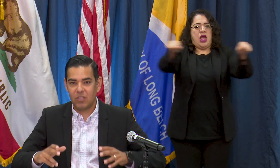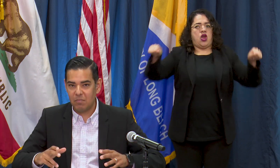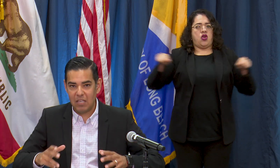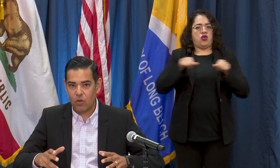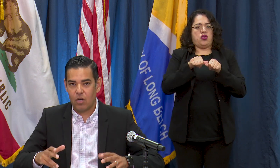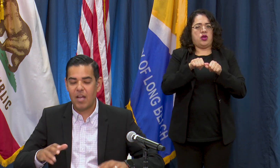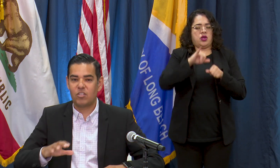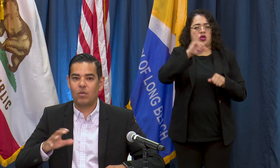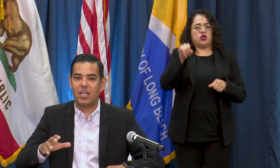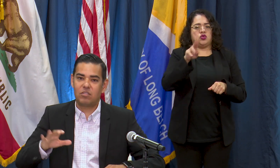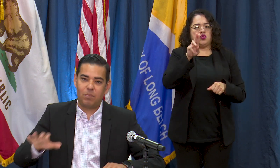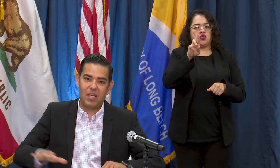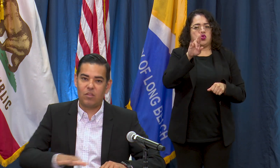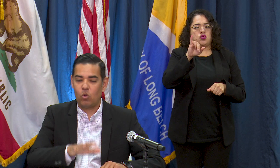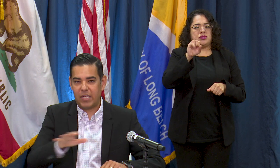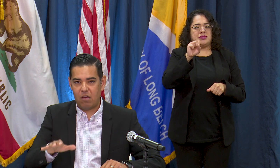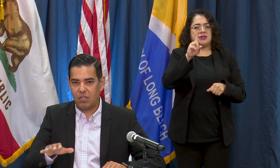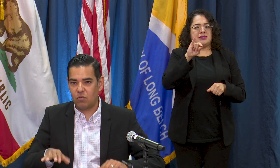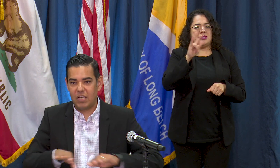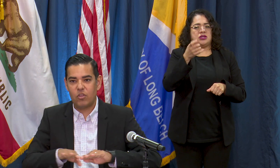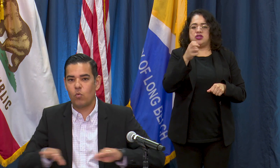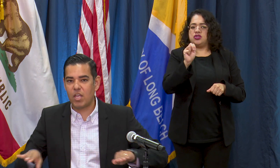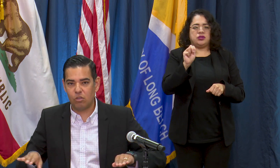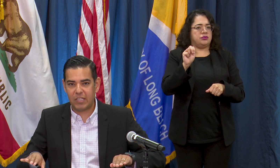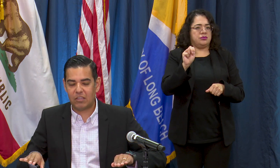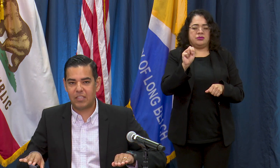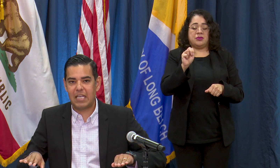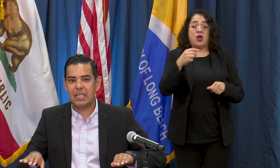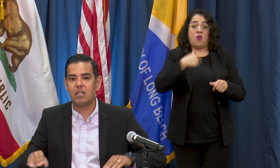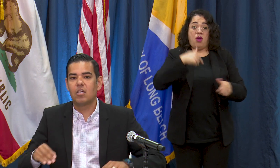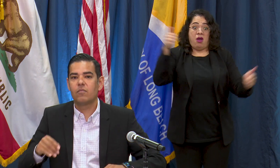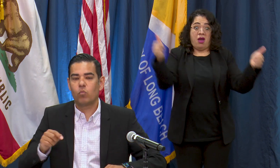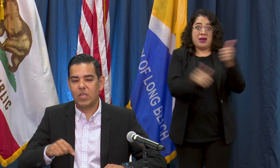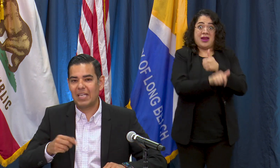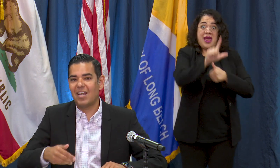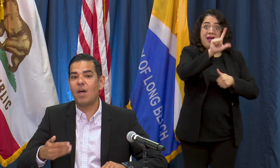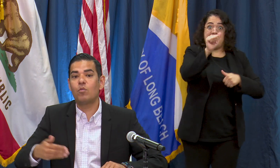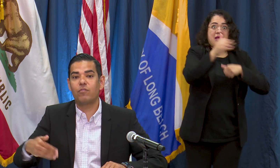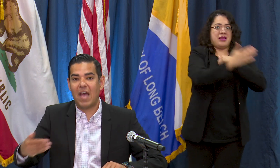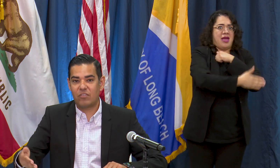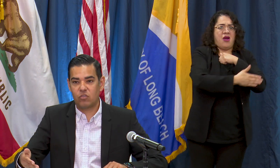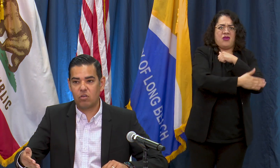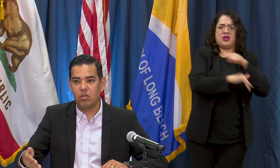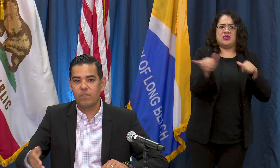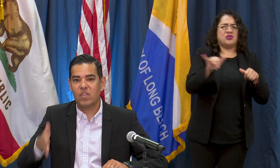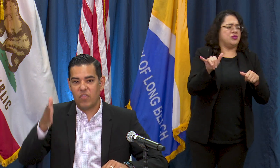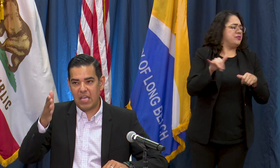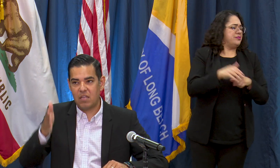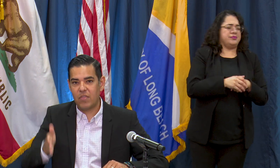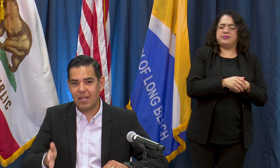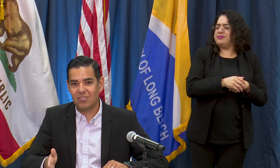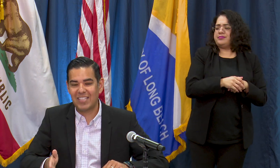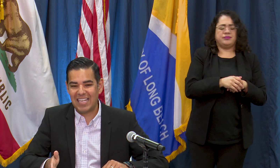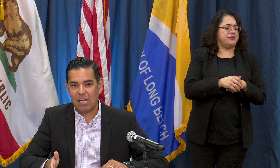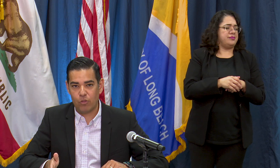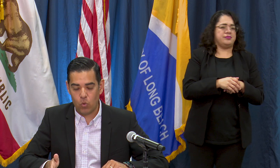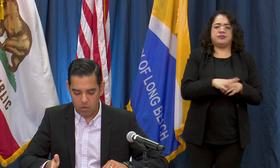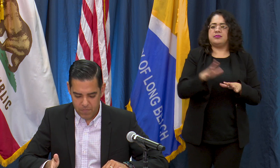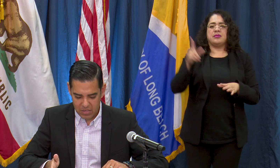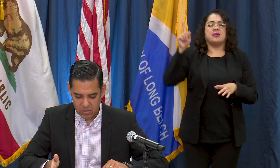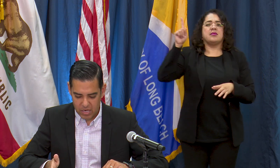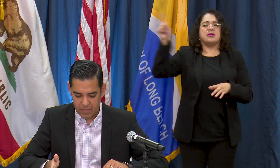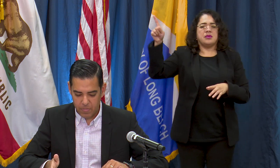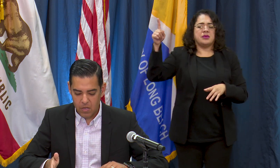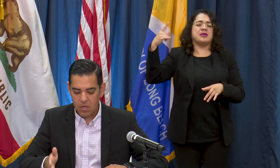don't meet them either as it relates to being the whole county. So either way you look at the data, we cannot move faster than that state health